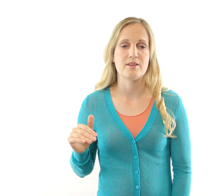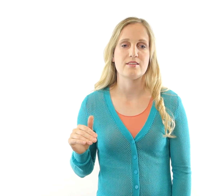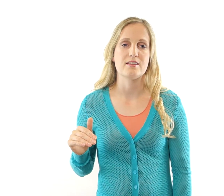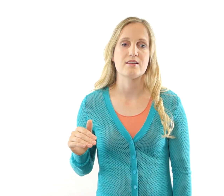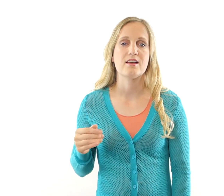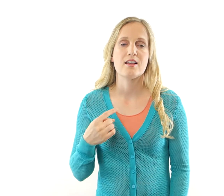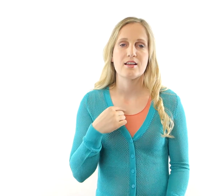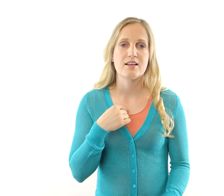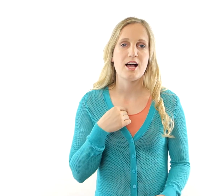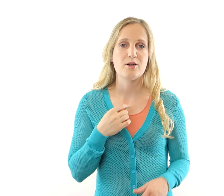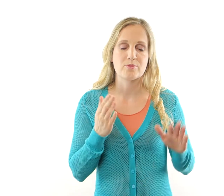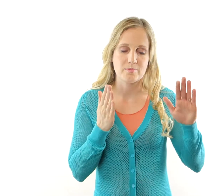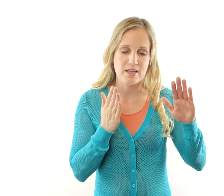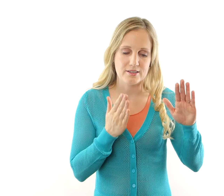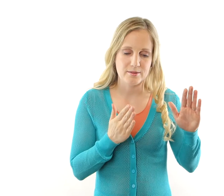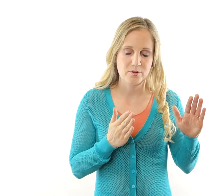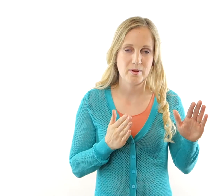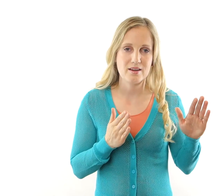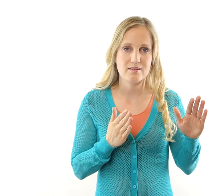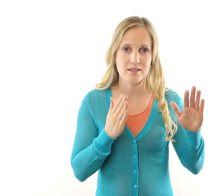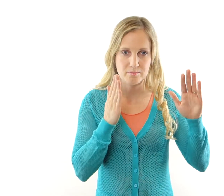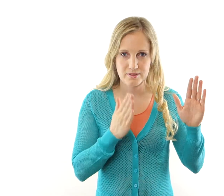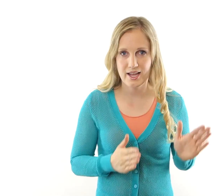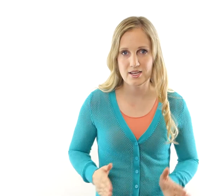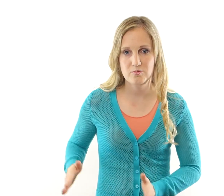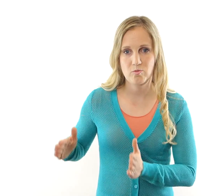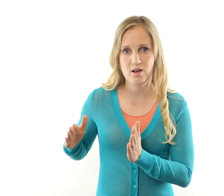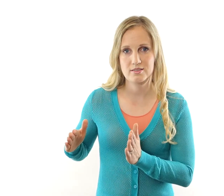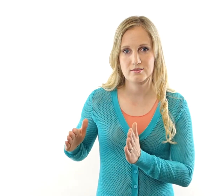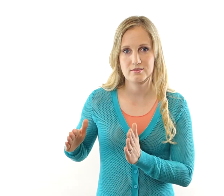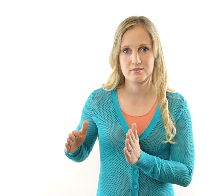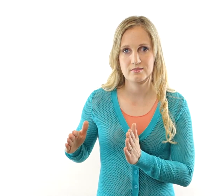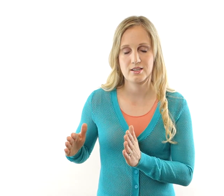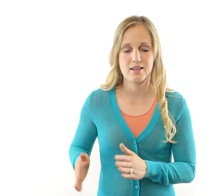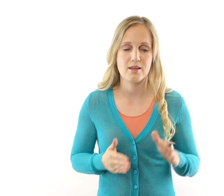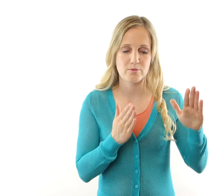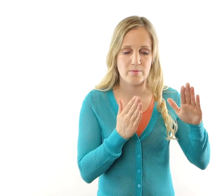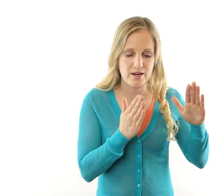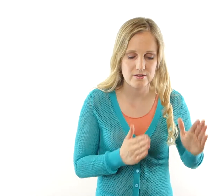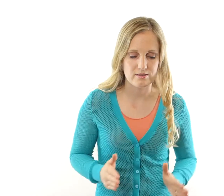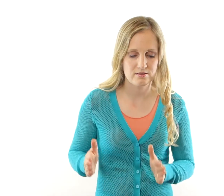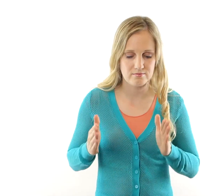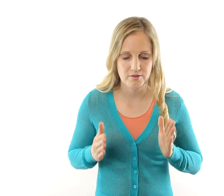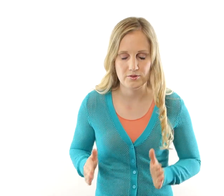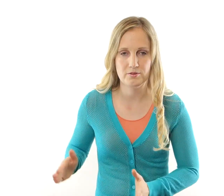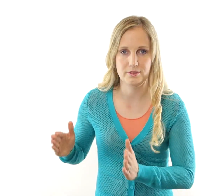and then I'll prepare. And prepare, like plan is one, and prepare is a few of them.